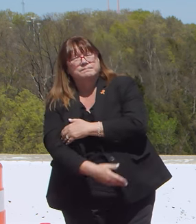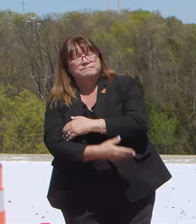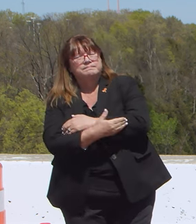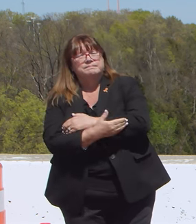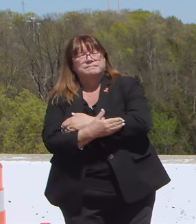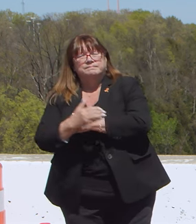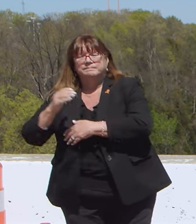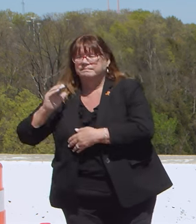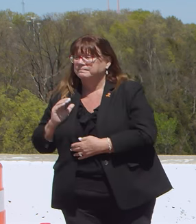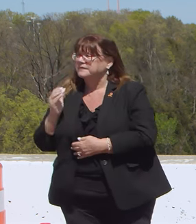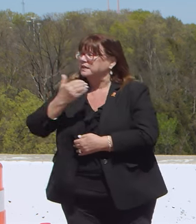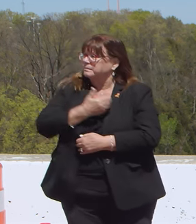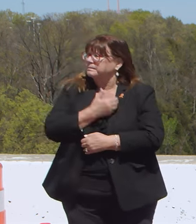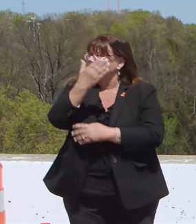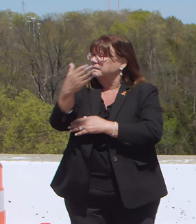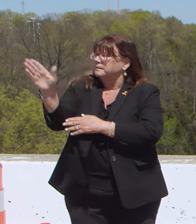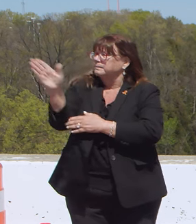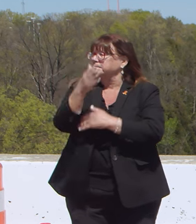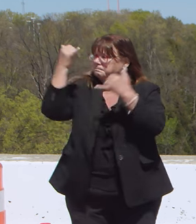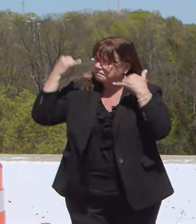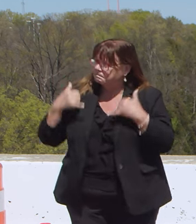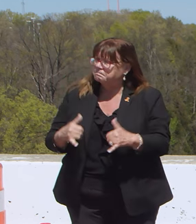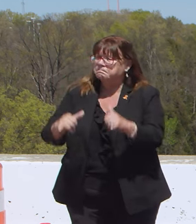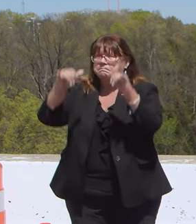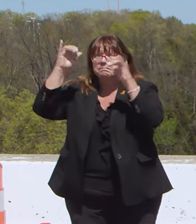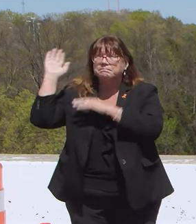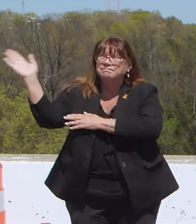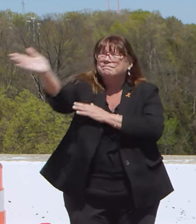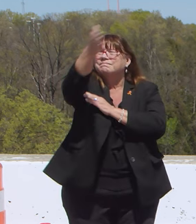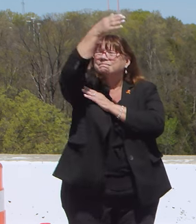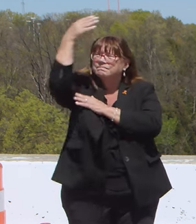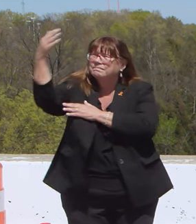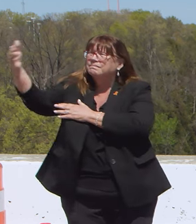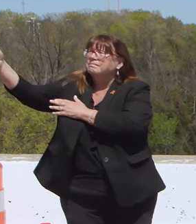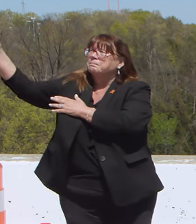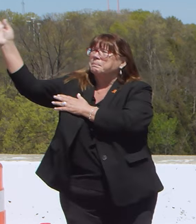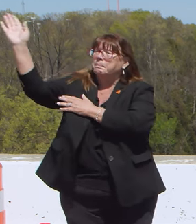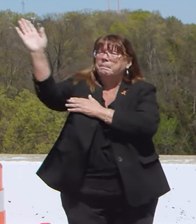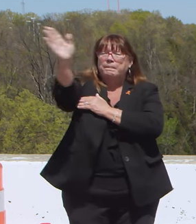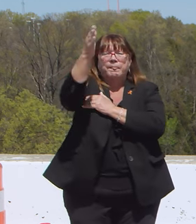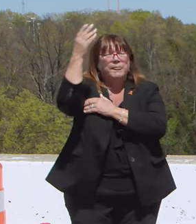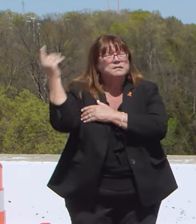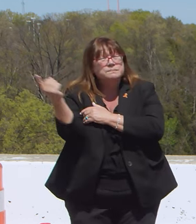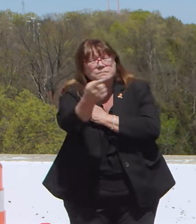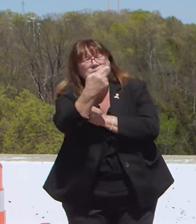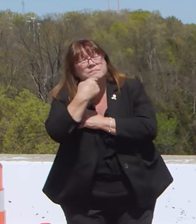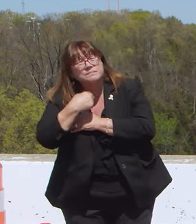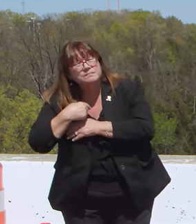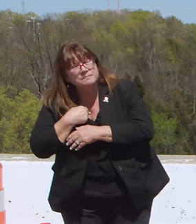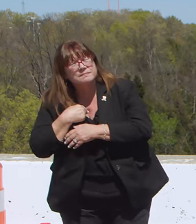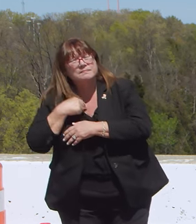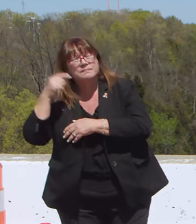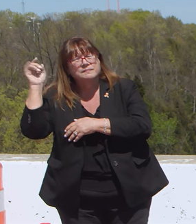the night that our flag was still there.